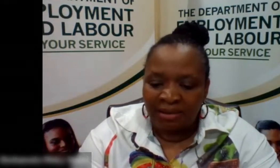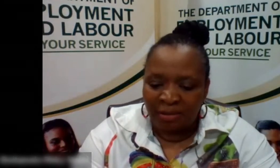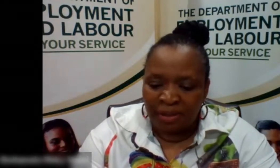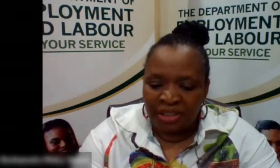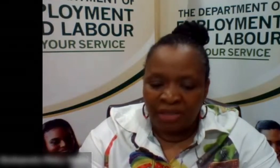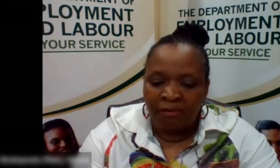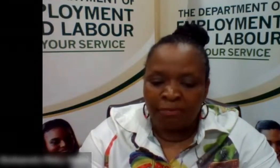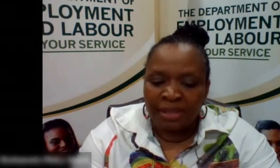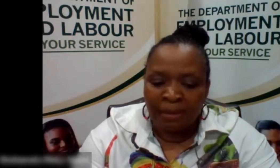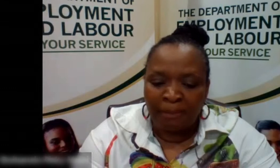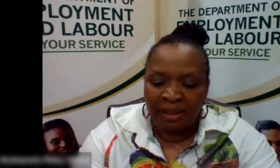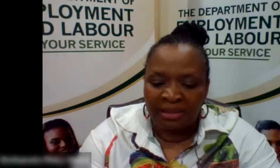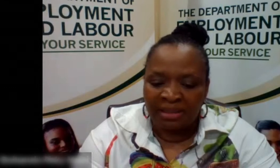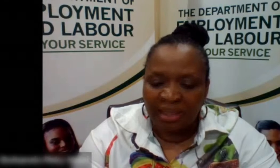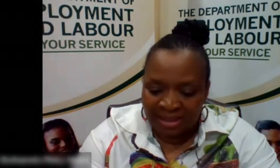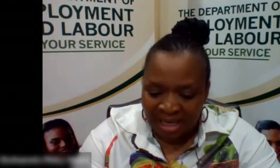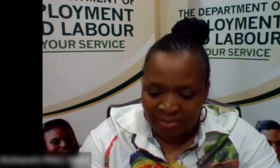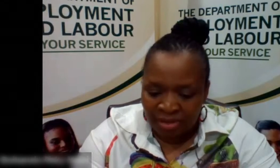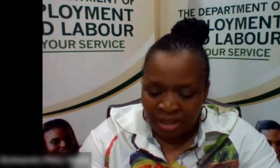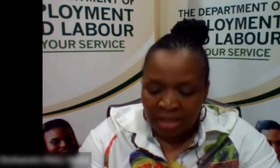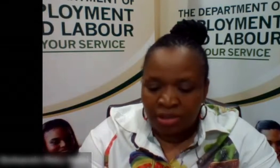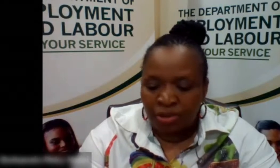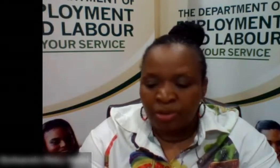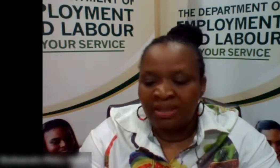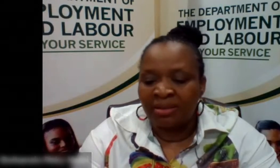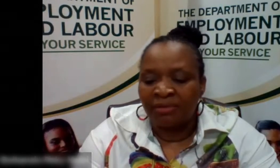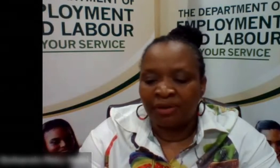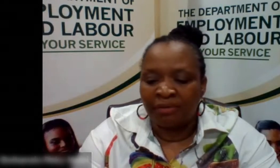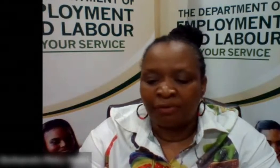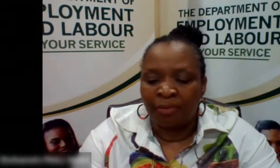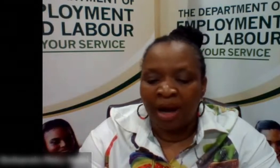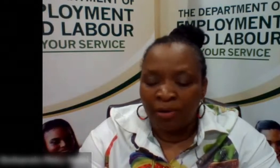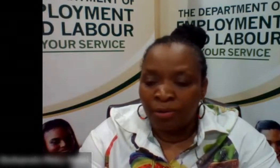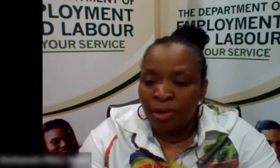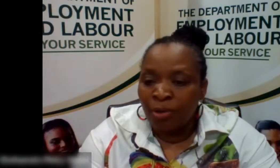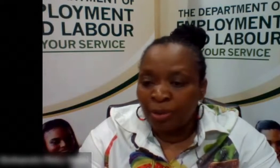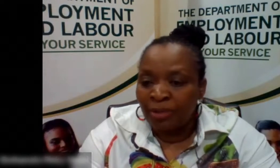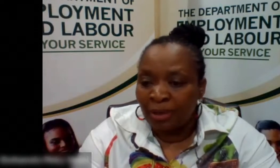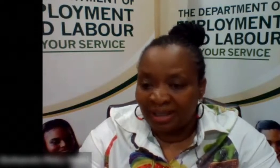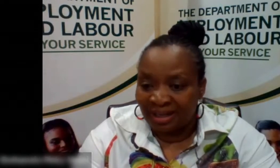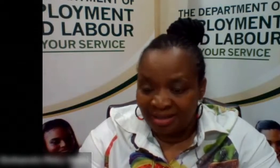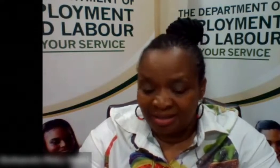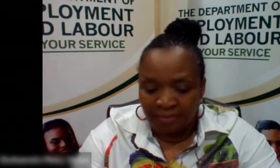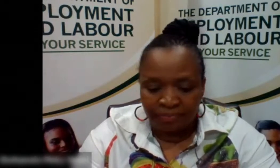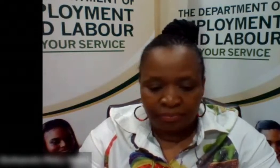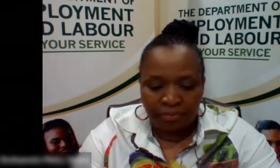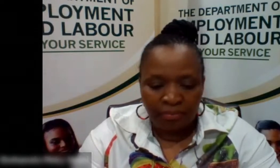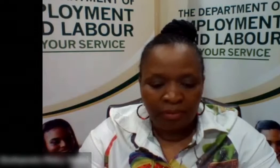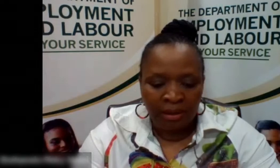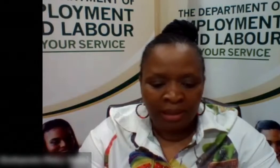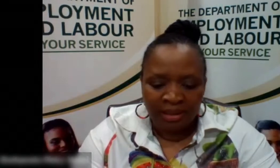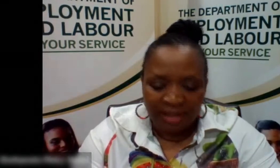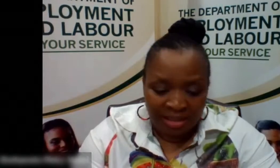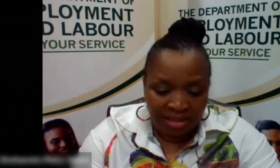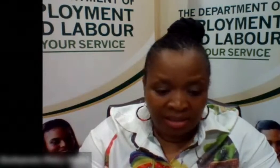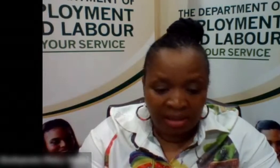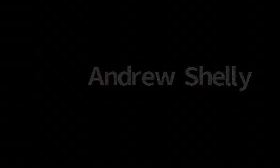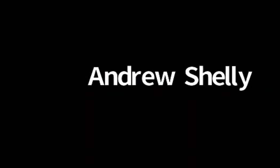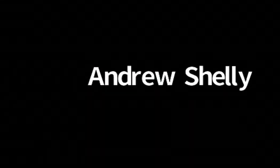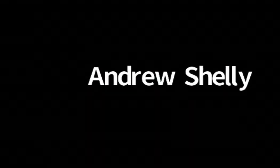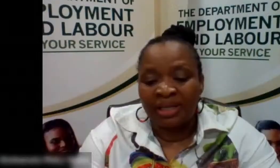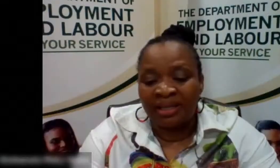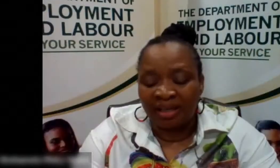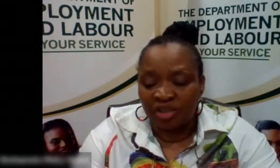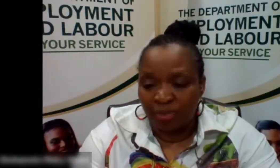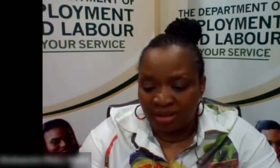and the pressure of being a parent in our times is totally different from how we were raised. This